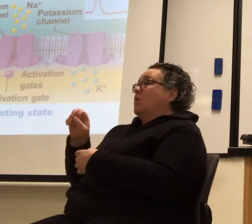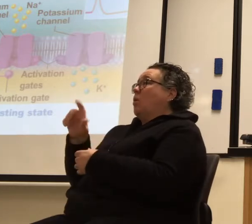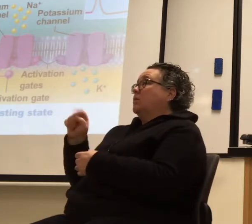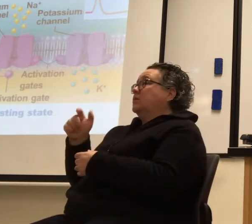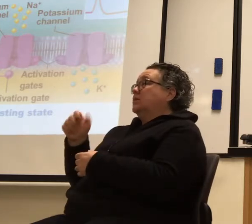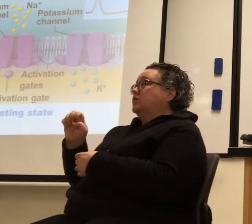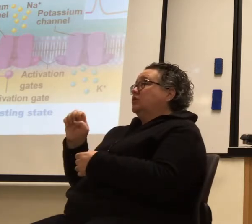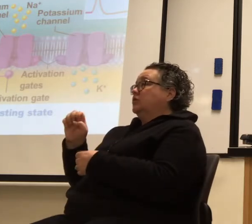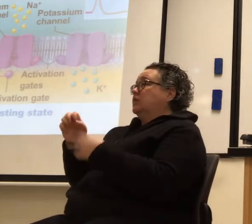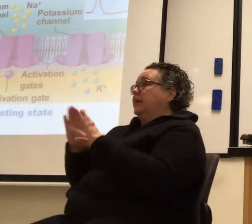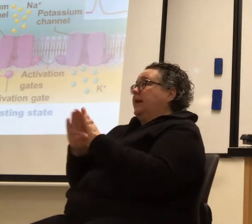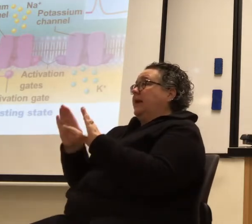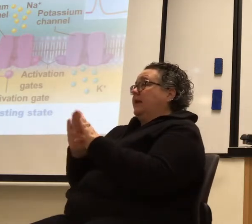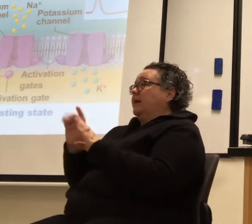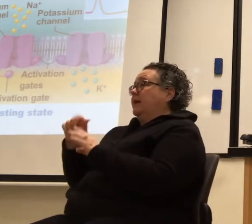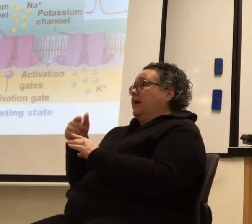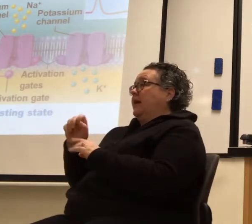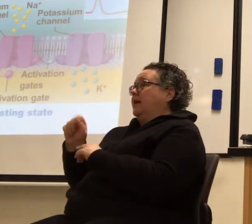axon,